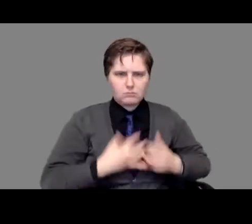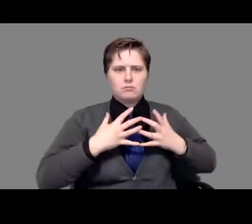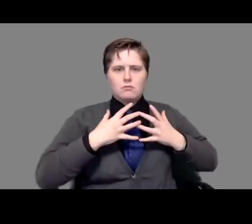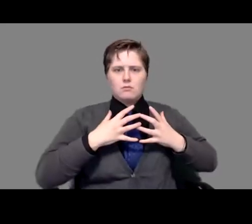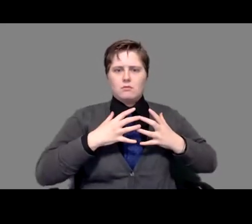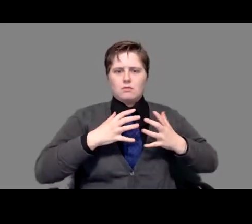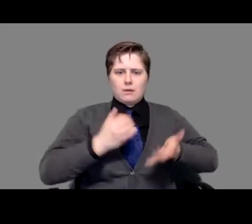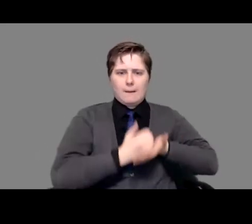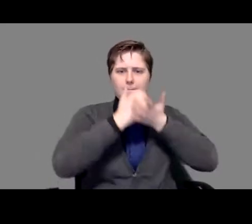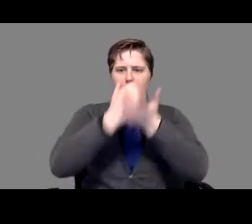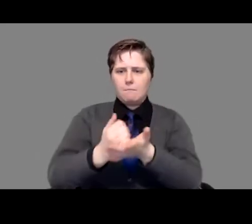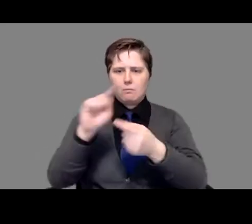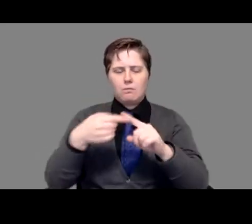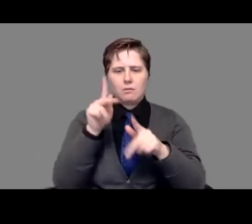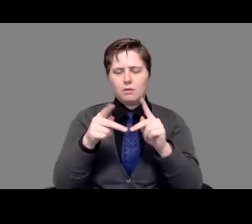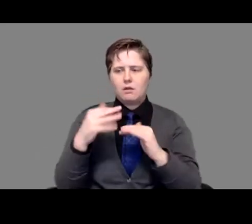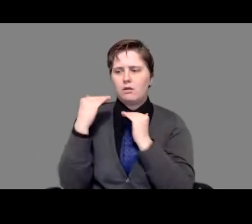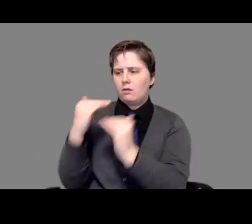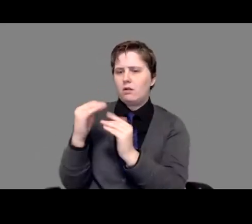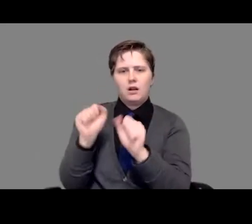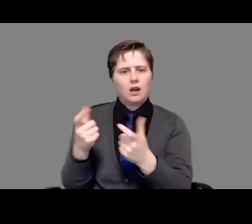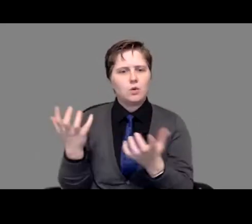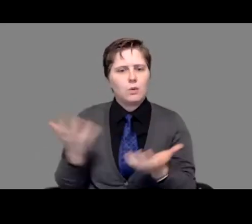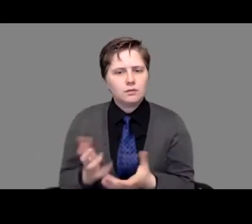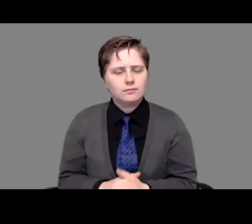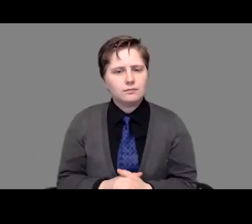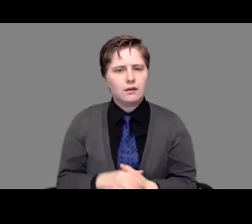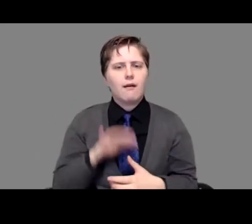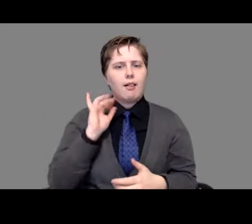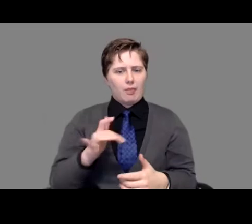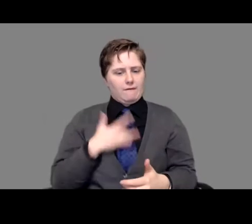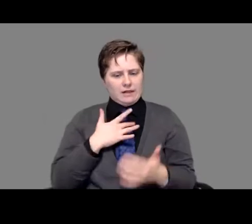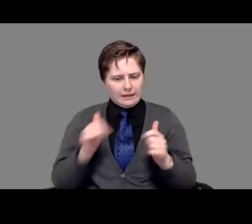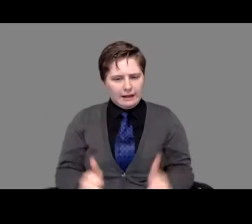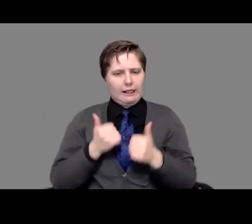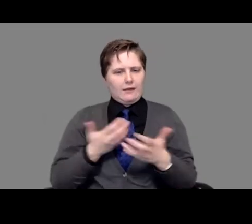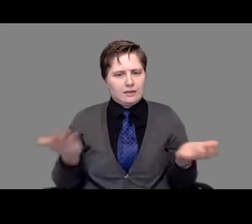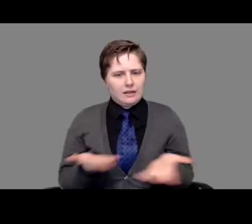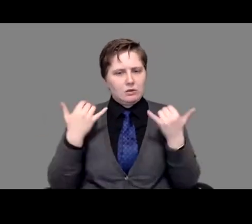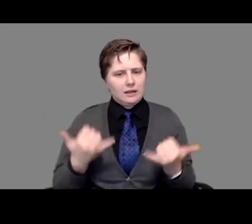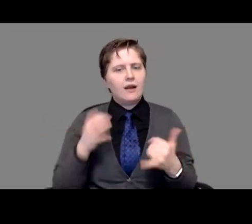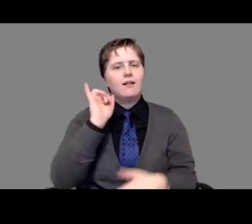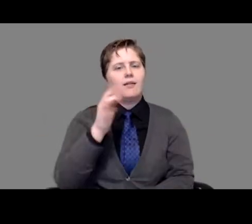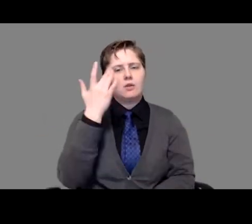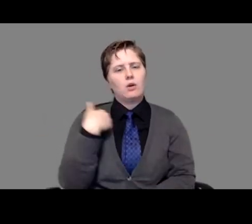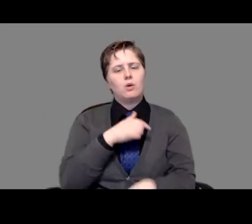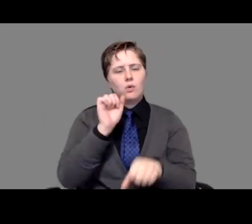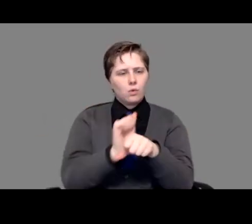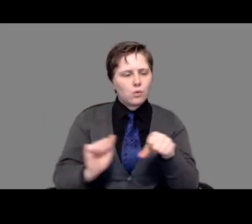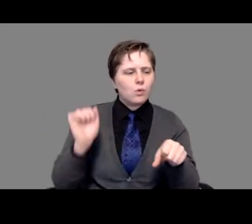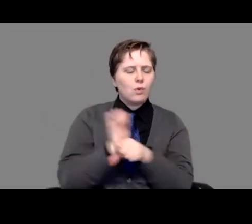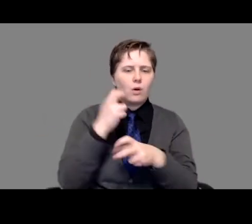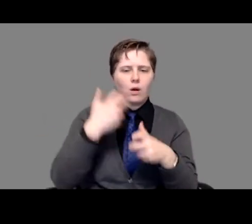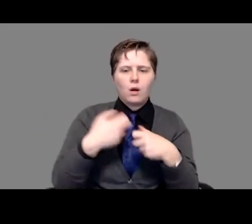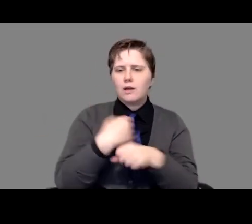moment when people were restricted. That spirit is alive in Toledo, and we're all working hard to make sure that